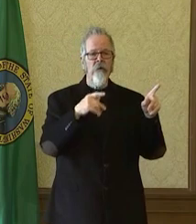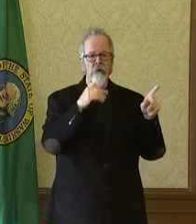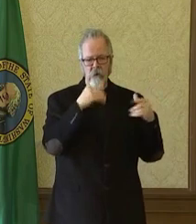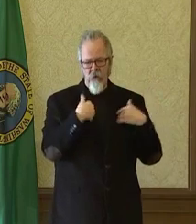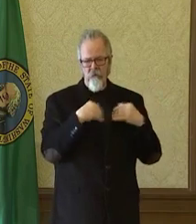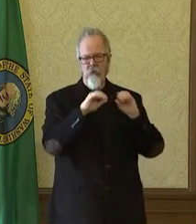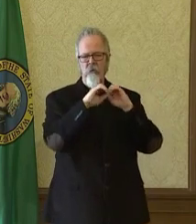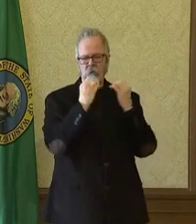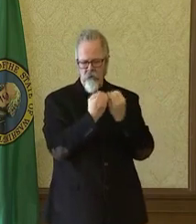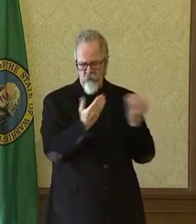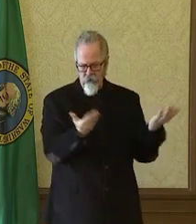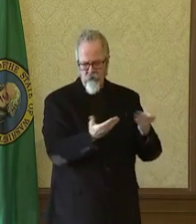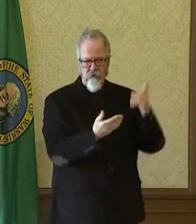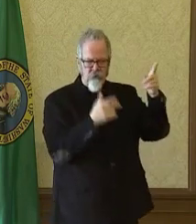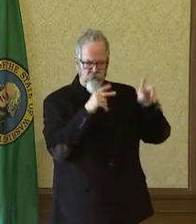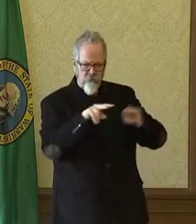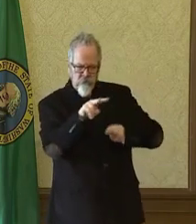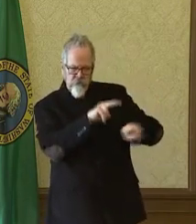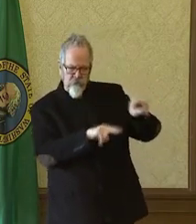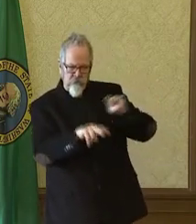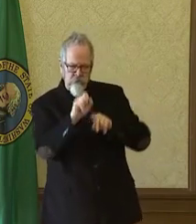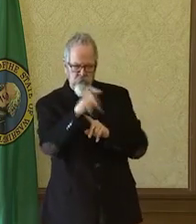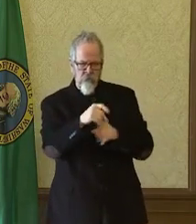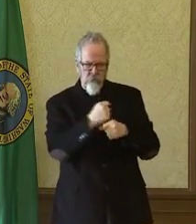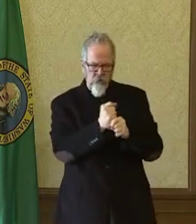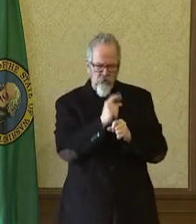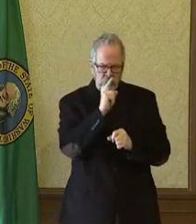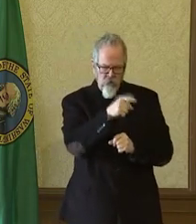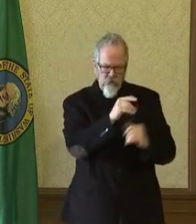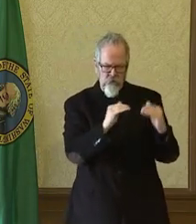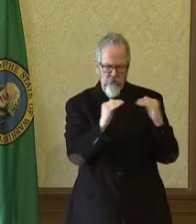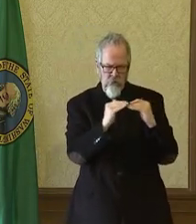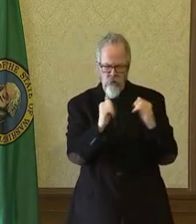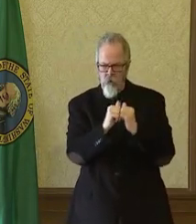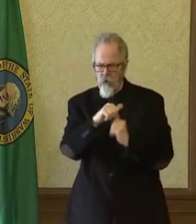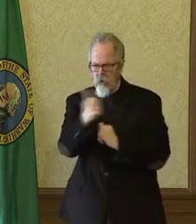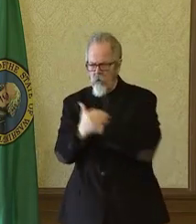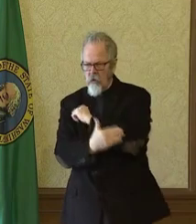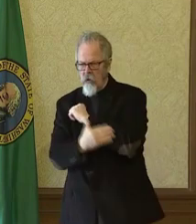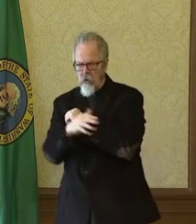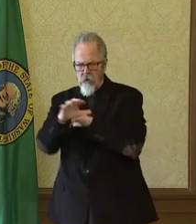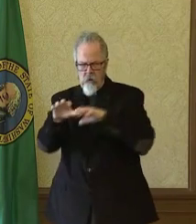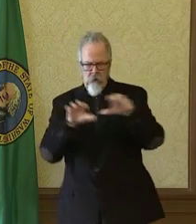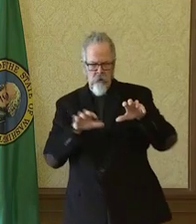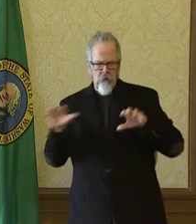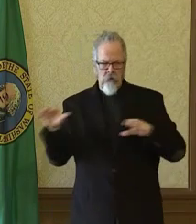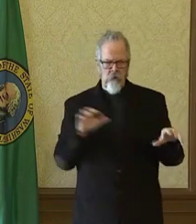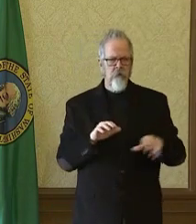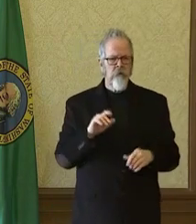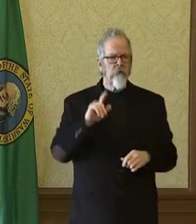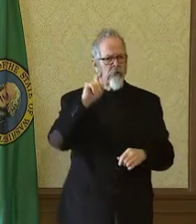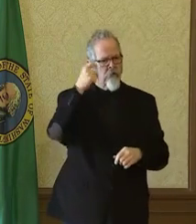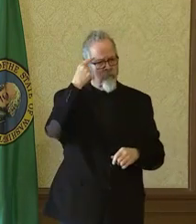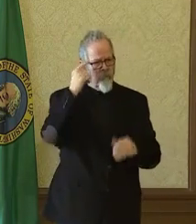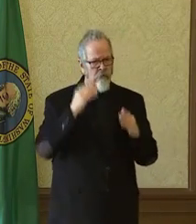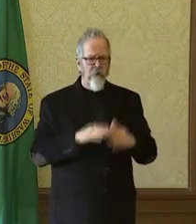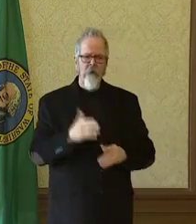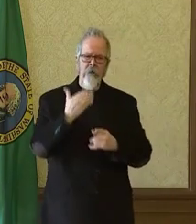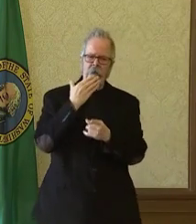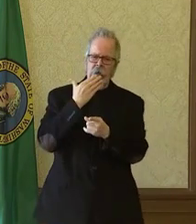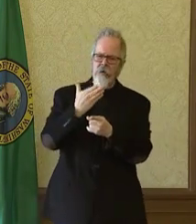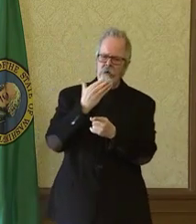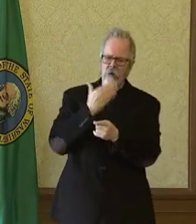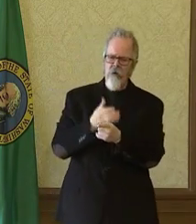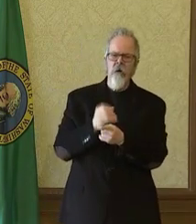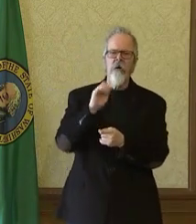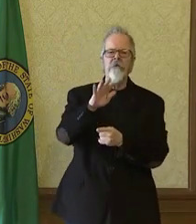Does that answer? Jim, you had another question that escaped me. You had another question there. About the 300 beds, are you confident that if you